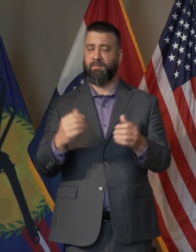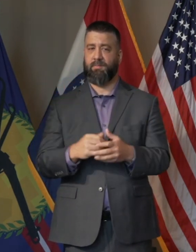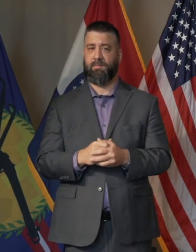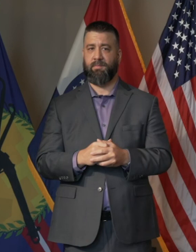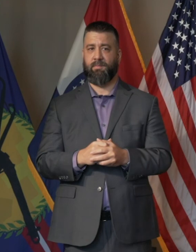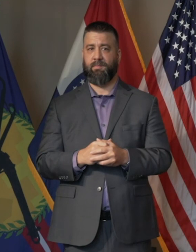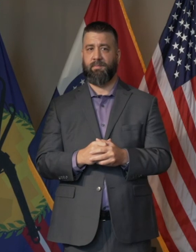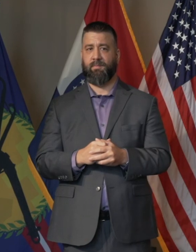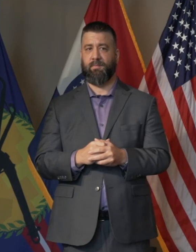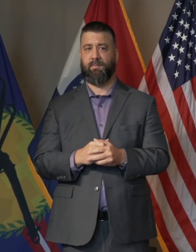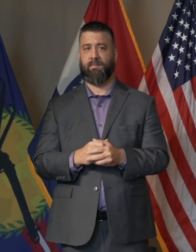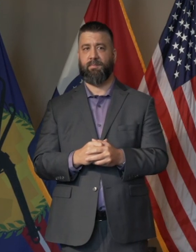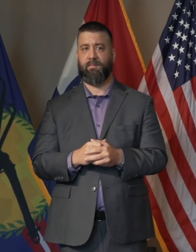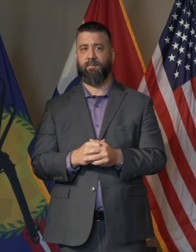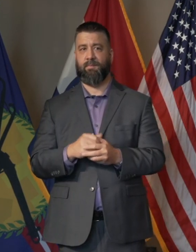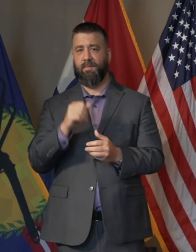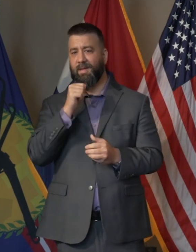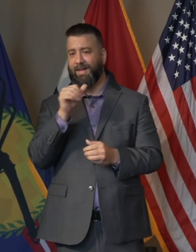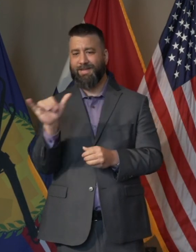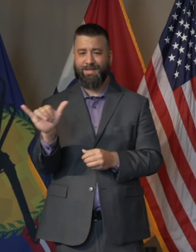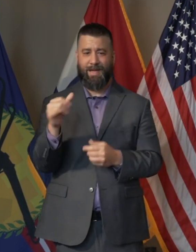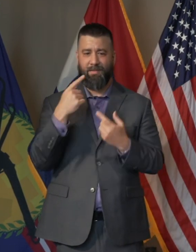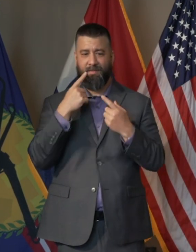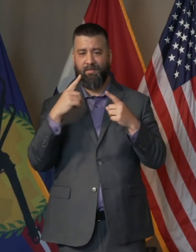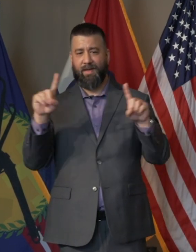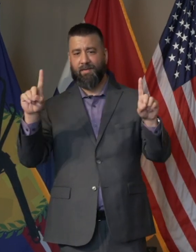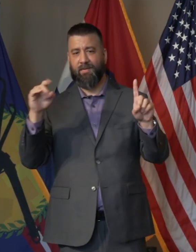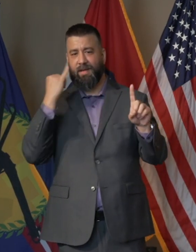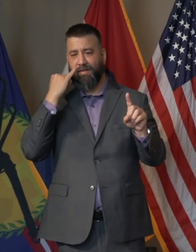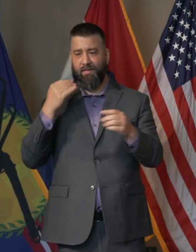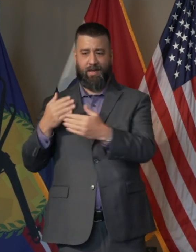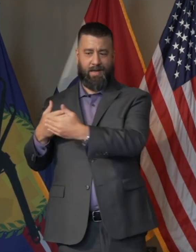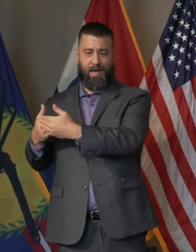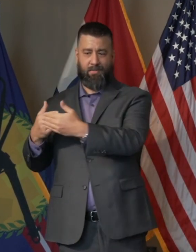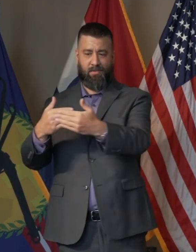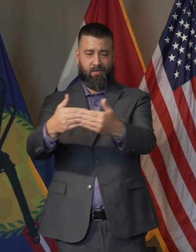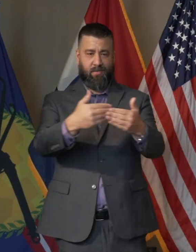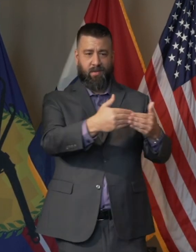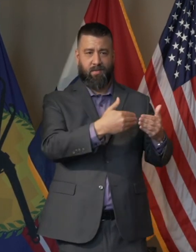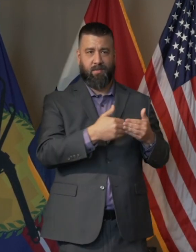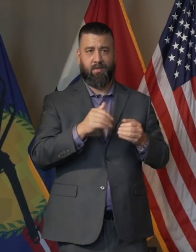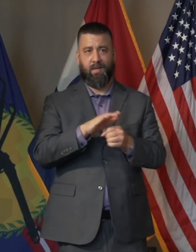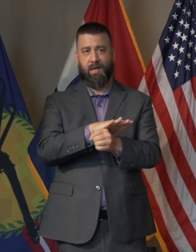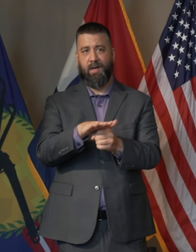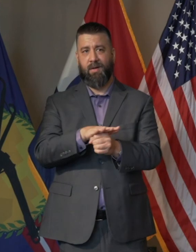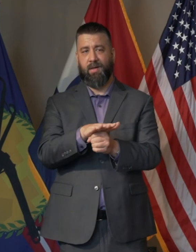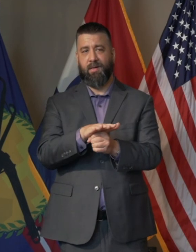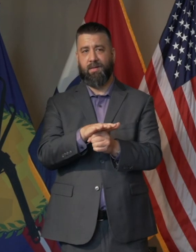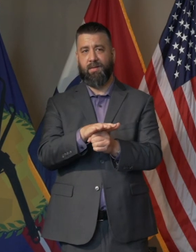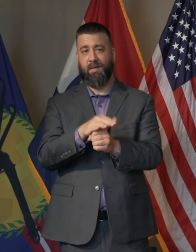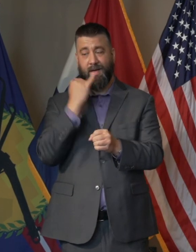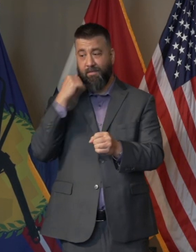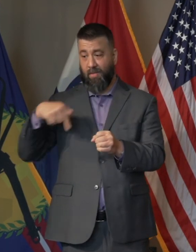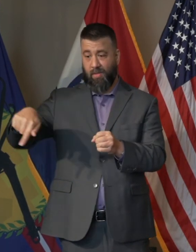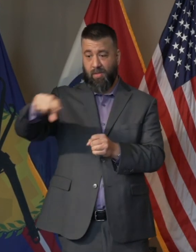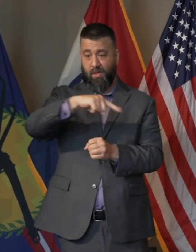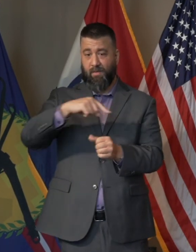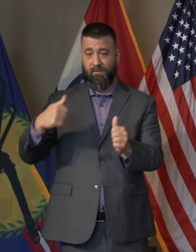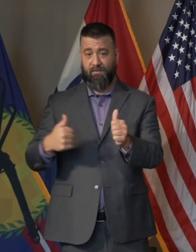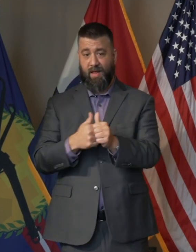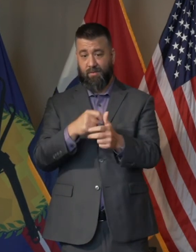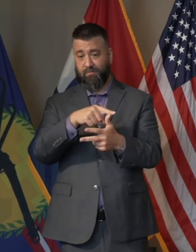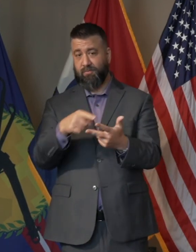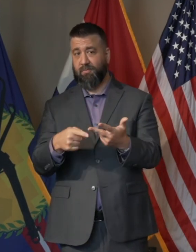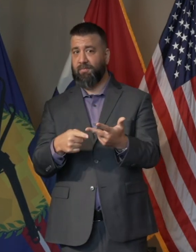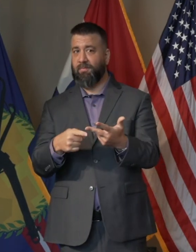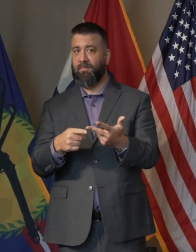They will not they will not be as effective if our neighboring jurisdictions, as they would be if our neighboring jurisdictions